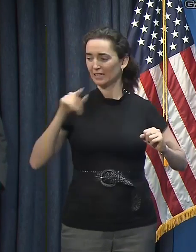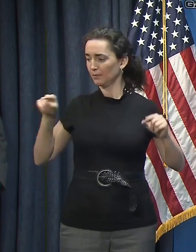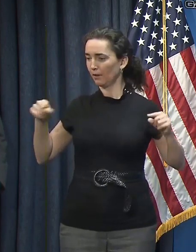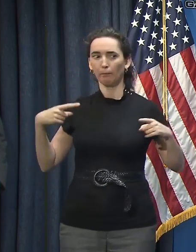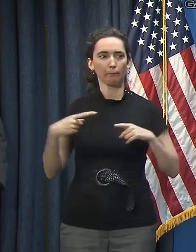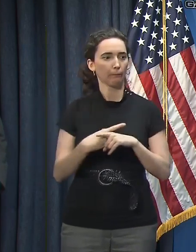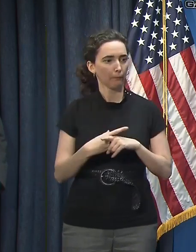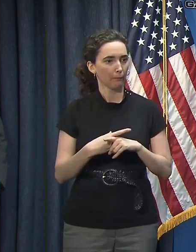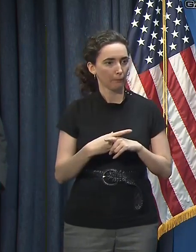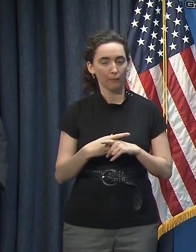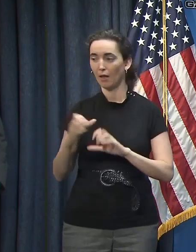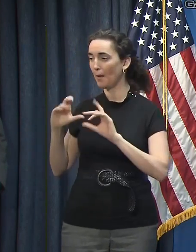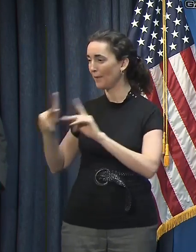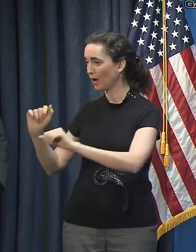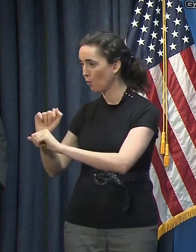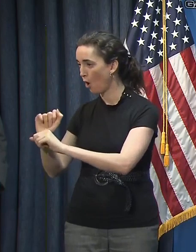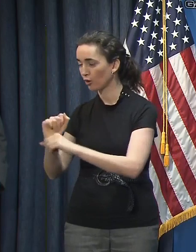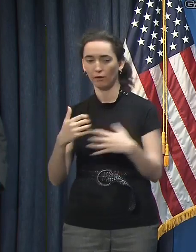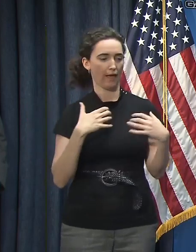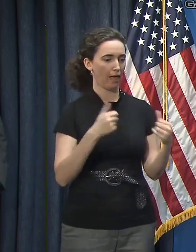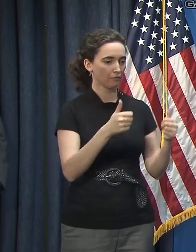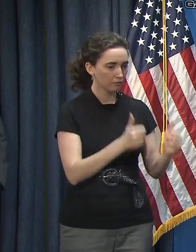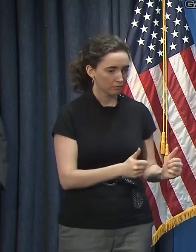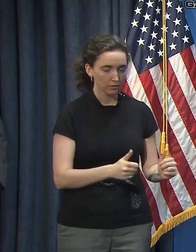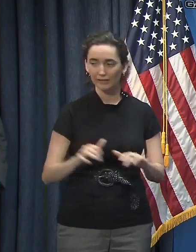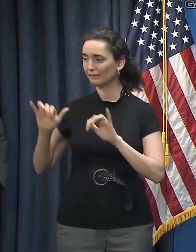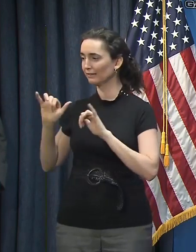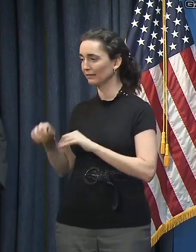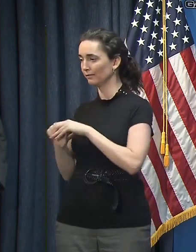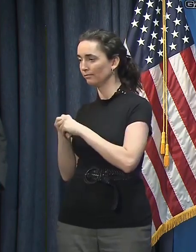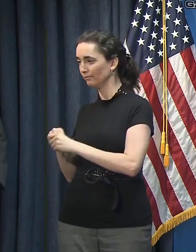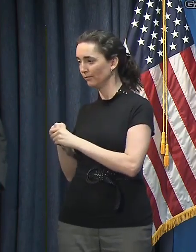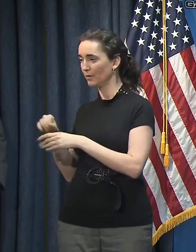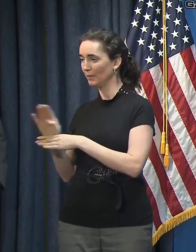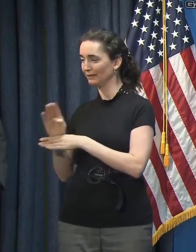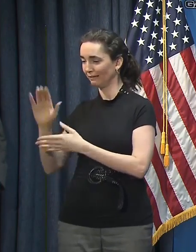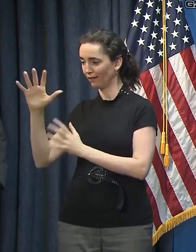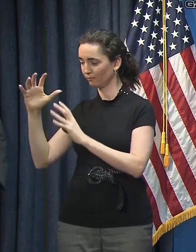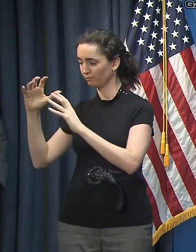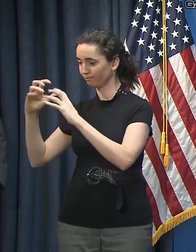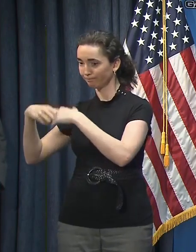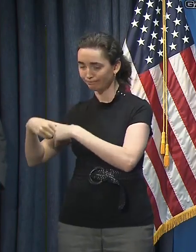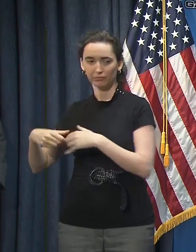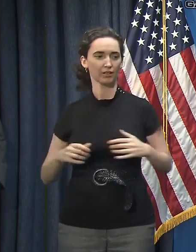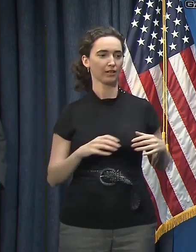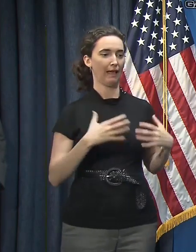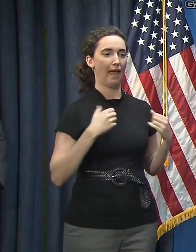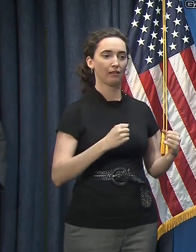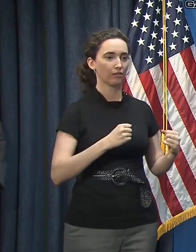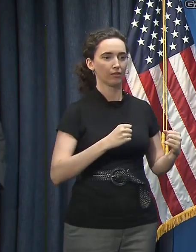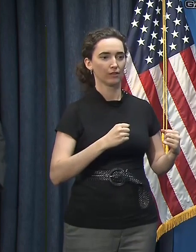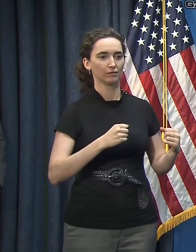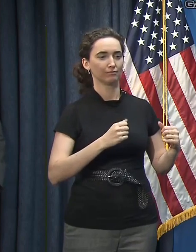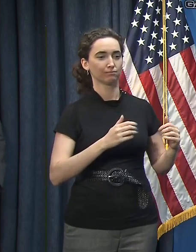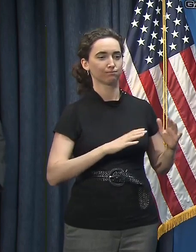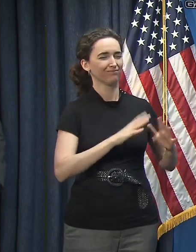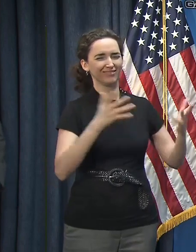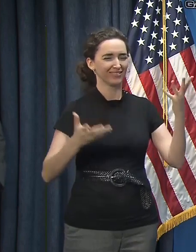very difficult. And wherever you strike it, there are obviously going to be good people on either side who say you went too fast or you went too